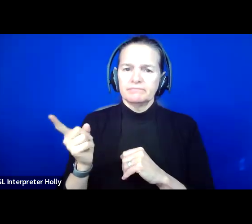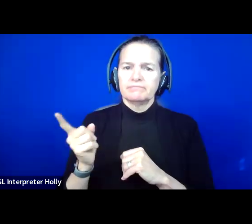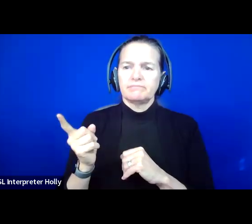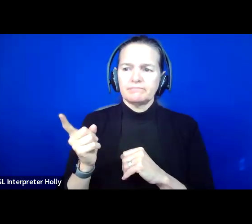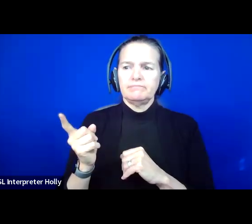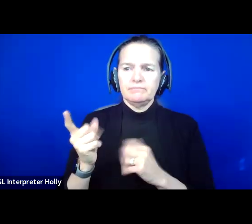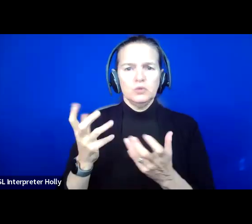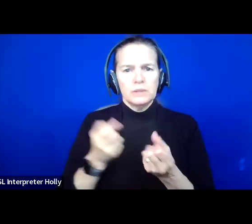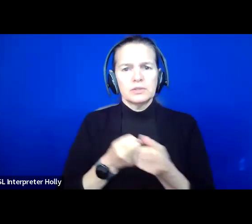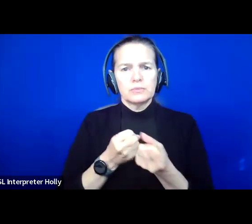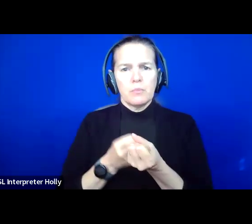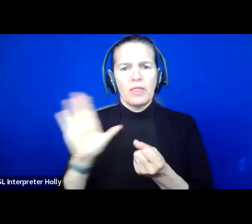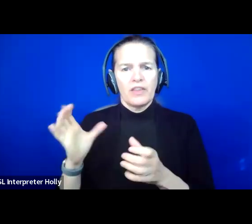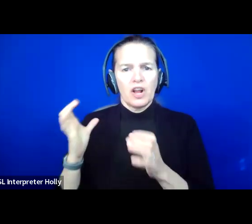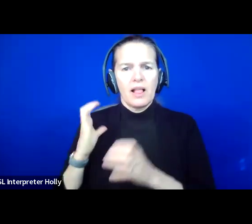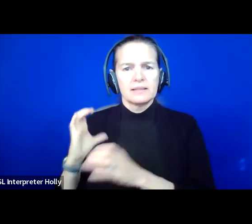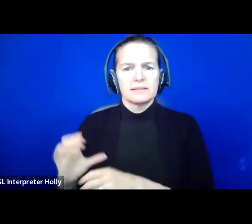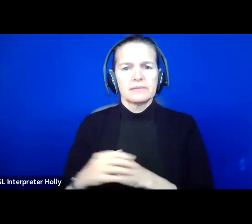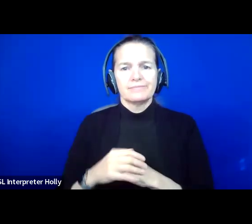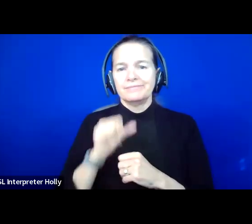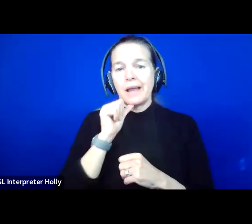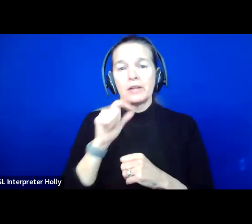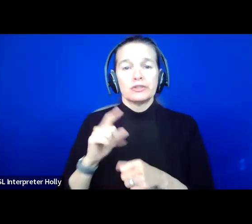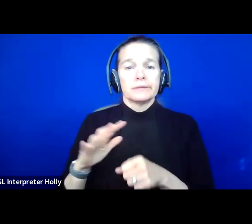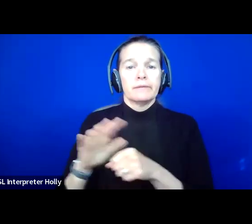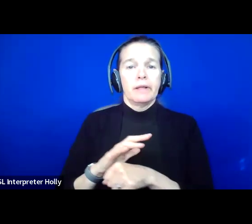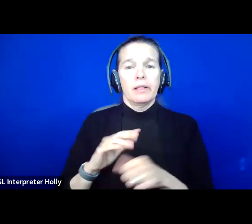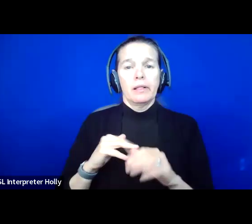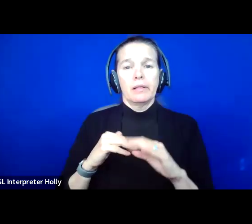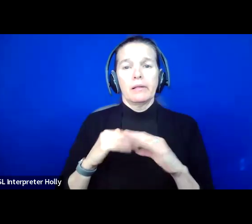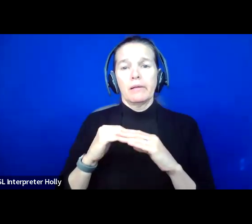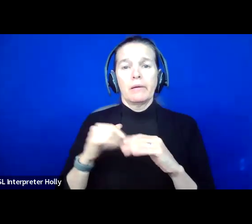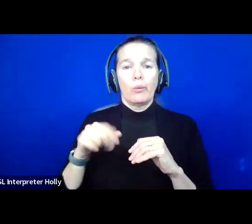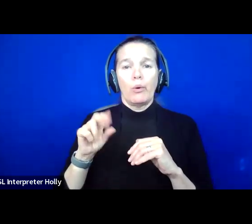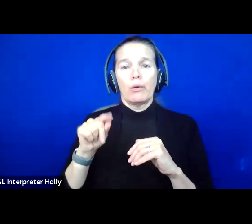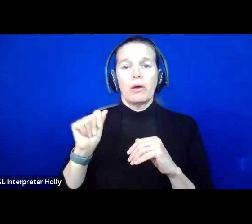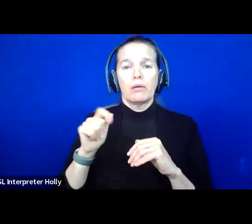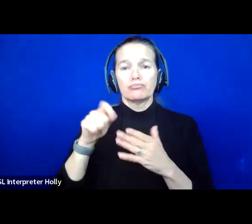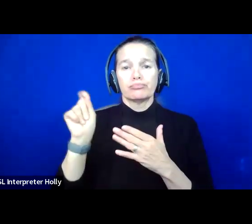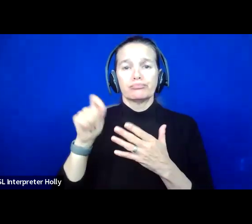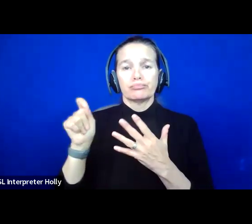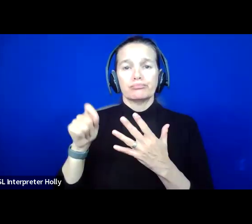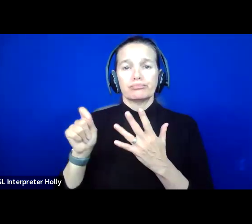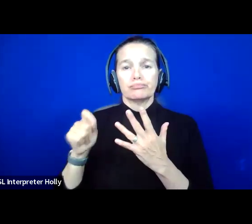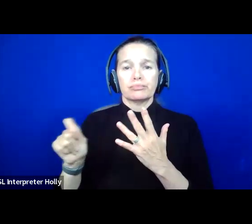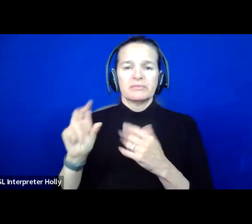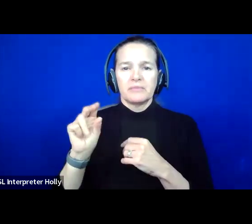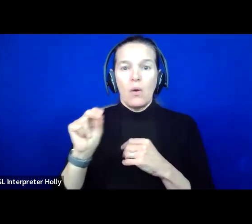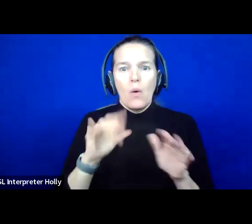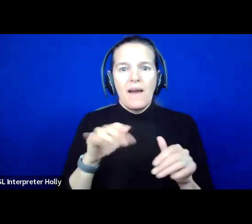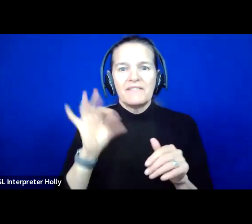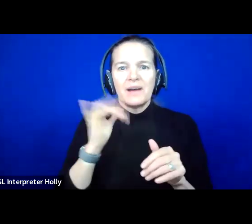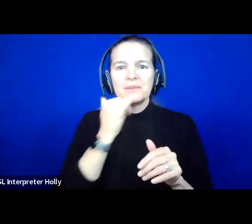seek to support them, right? Not just fill their quota. So they're there to really help them. And don't mind me, I just found a typo